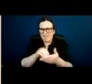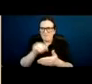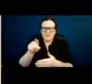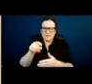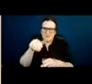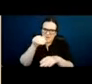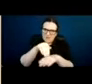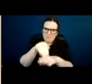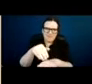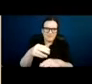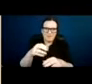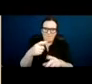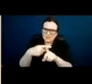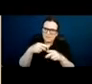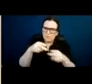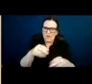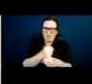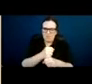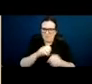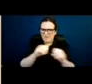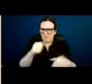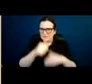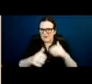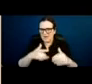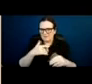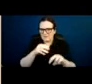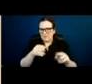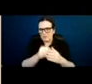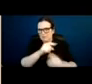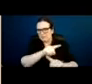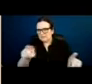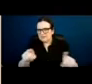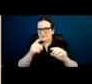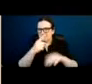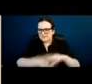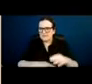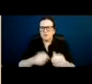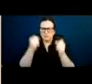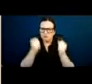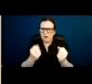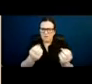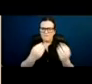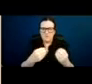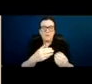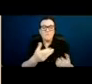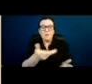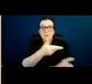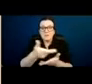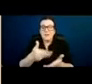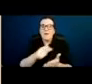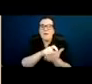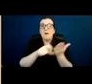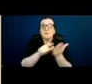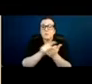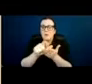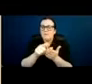on the everyday lives of people with disabilities. The very strong feedback from the consultations was that Article 12 is central to